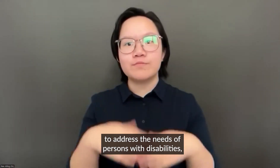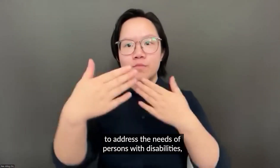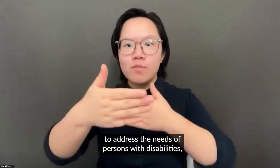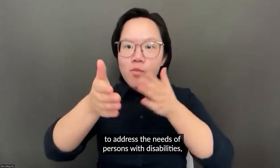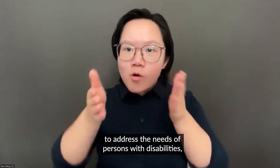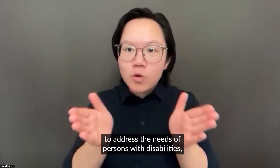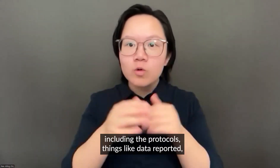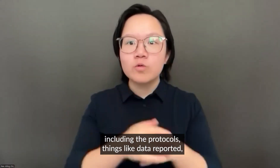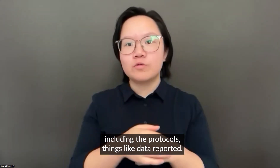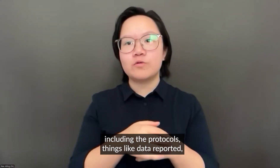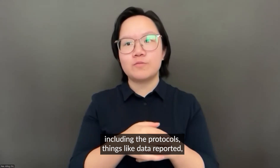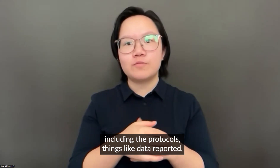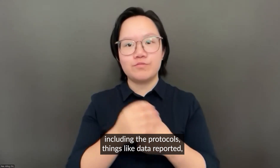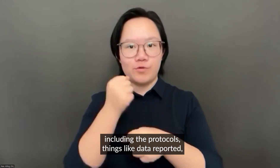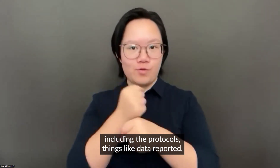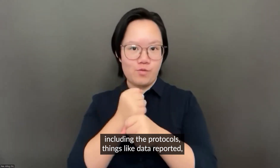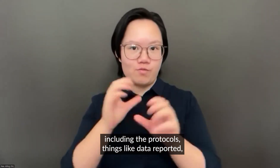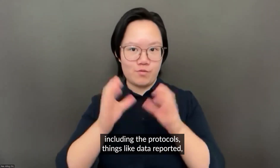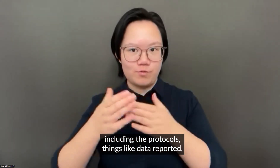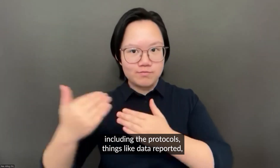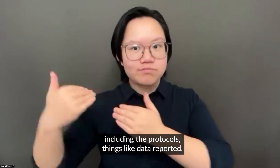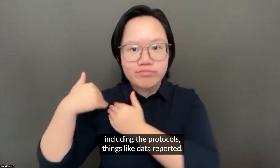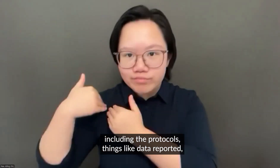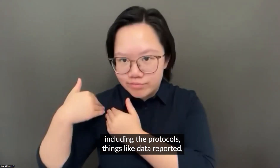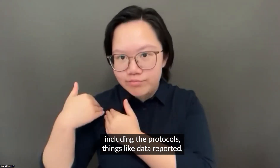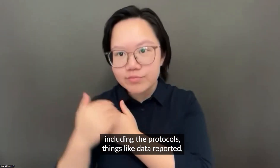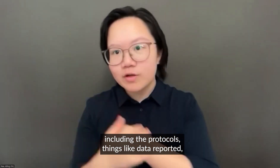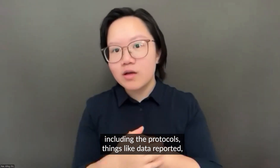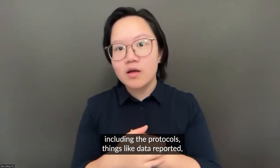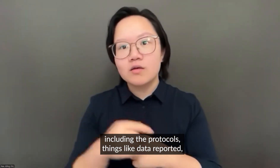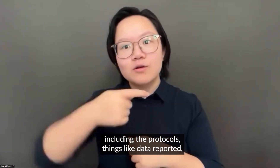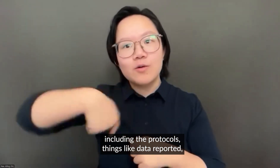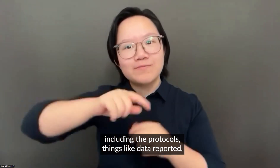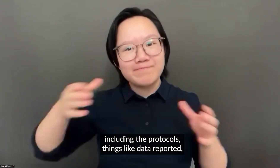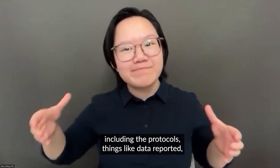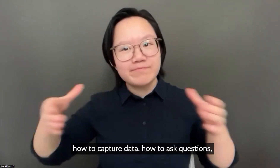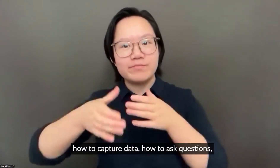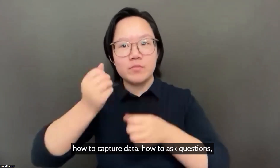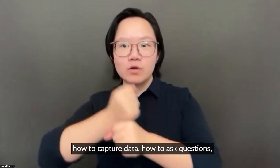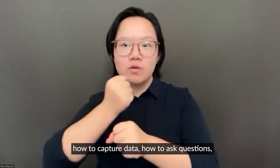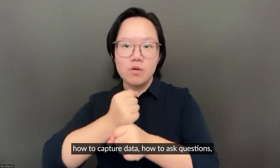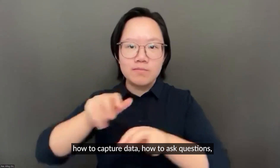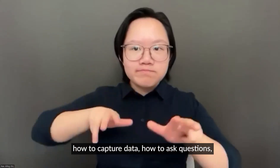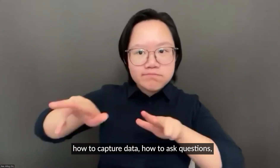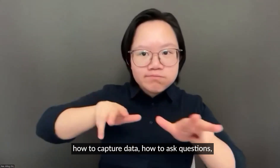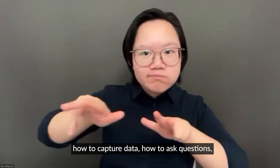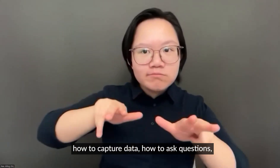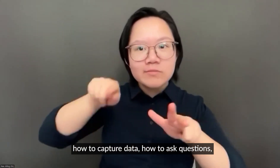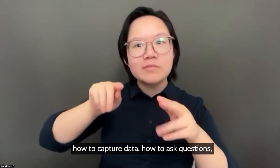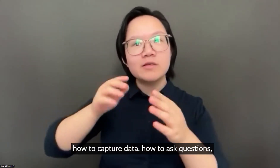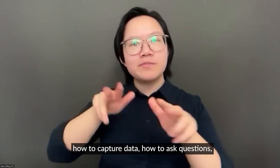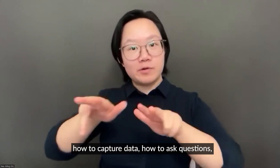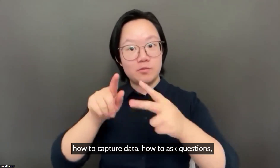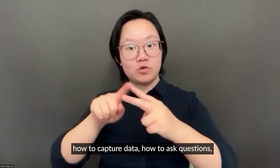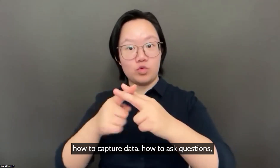with disabilities, including the protocols. Things like data reported, how to capture data, how